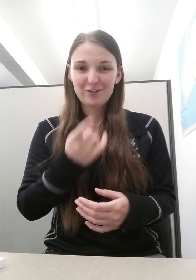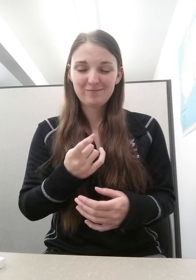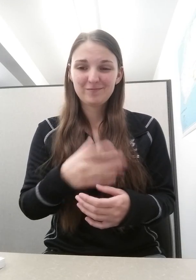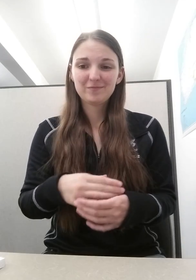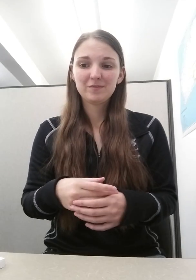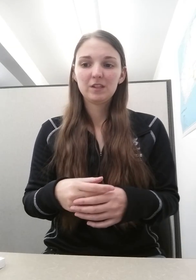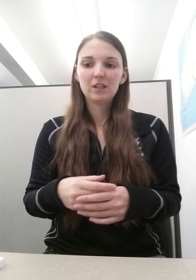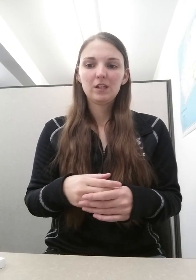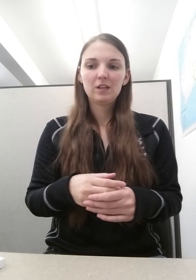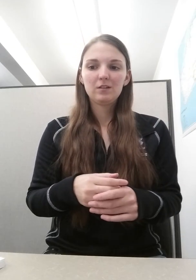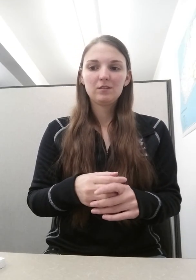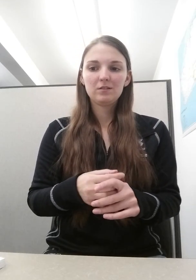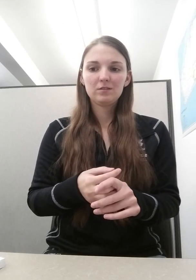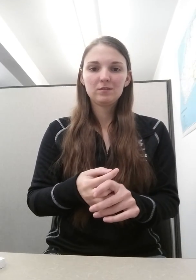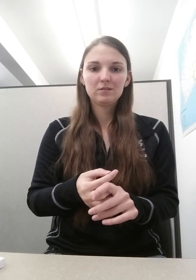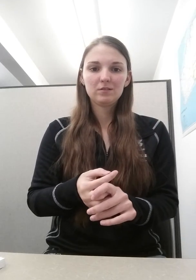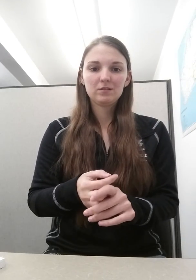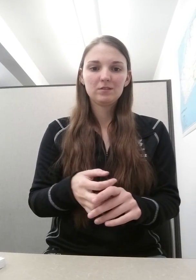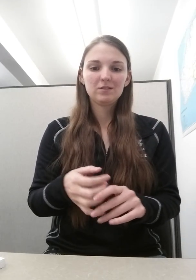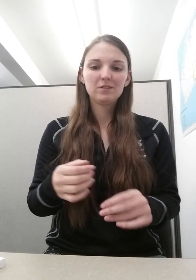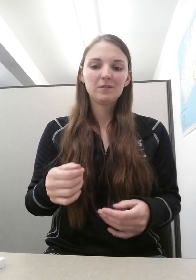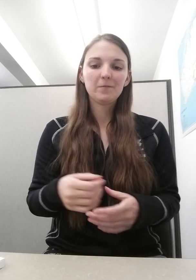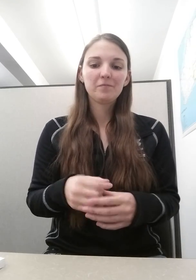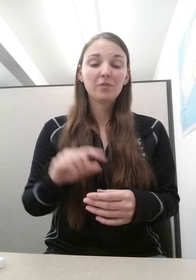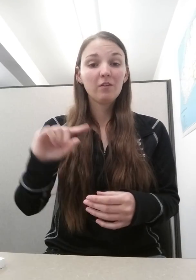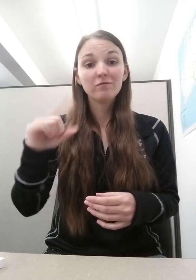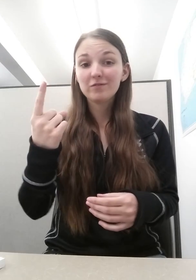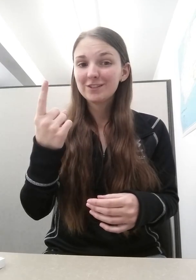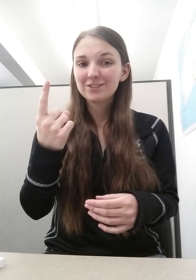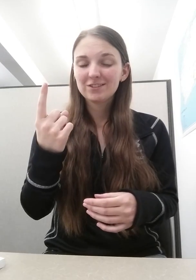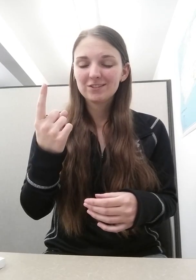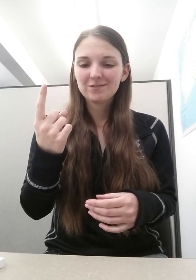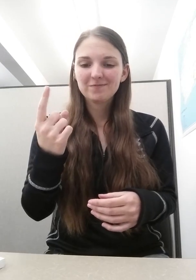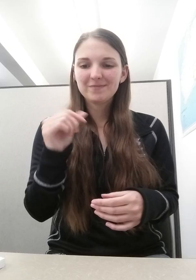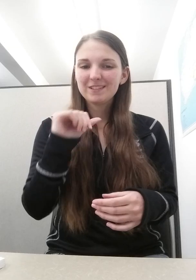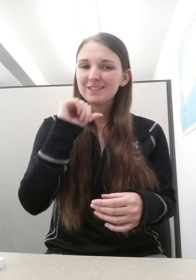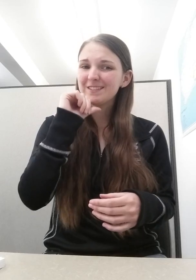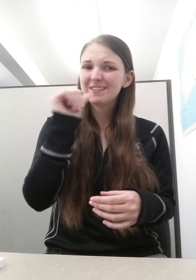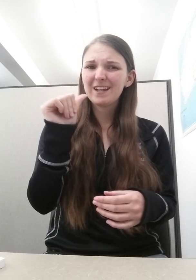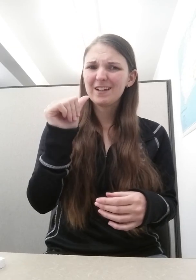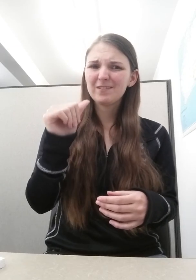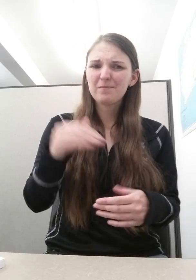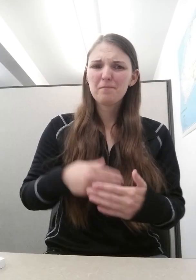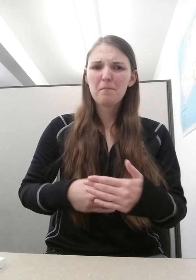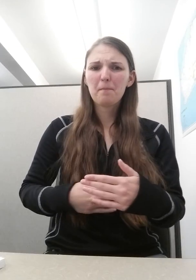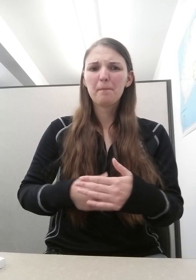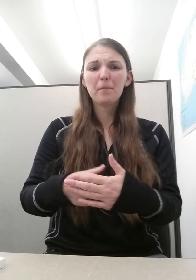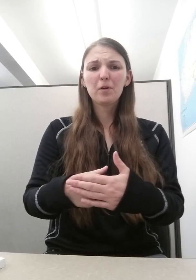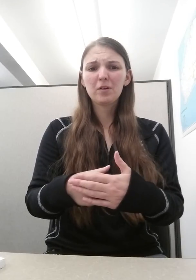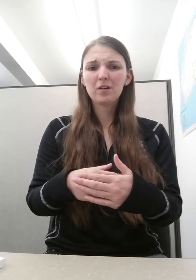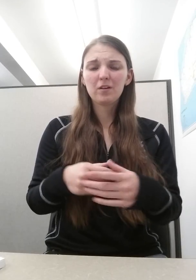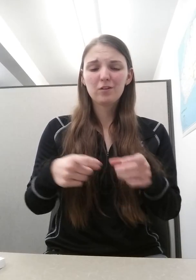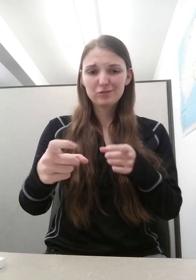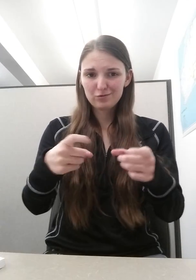First of all, no birth control, and so a woman popped babies out every year. But secondly, probably if you had 13 to 16